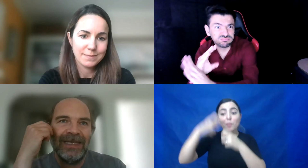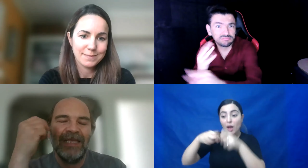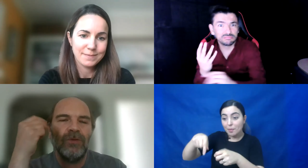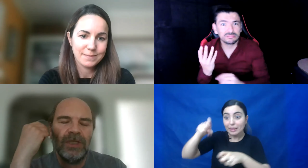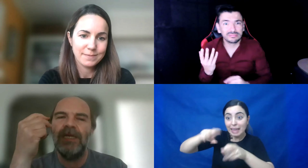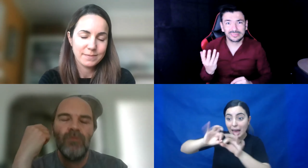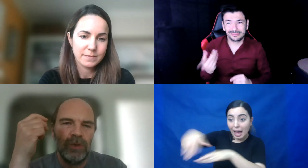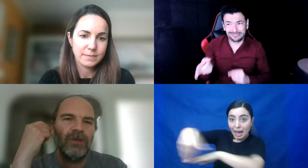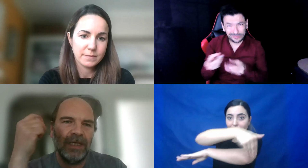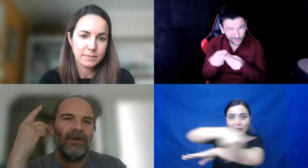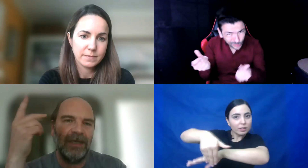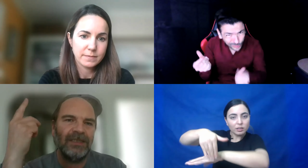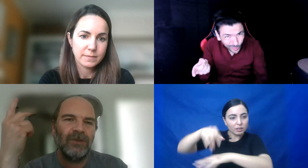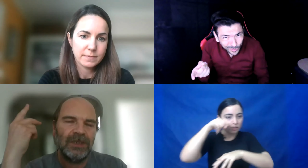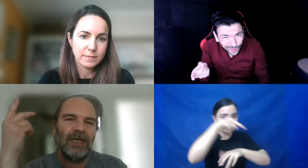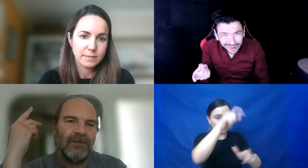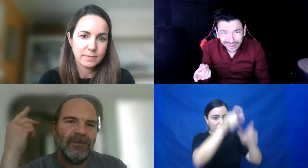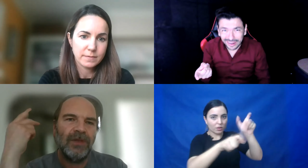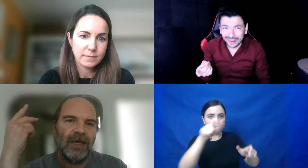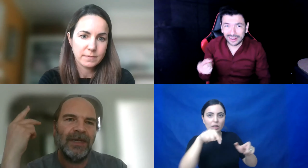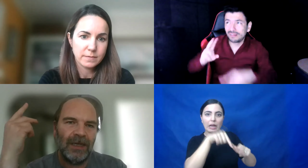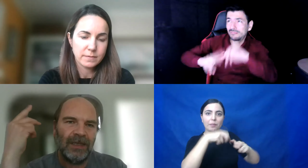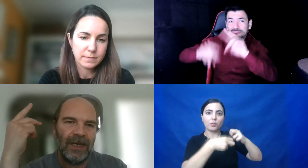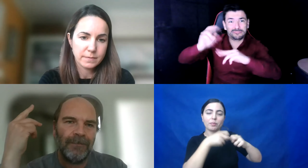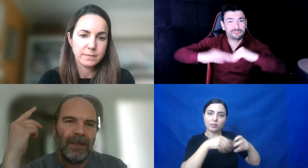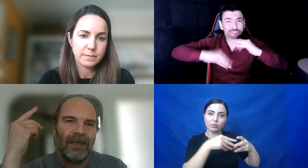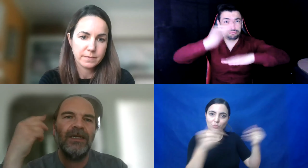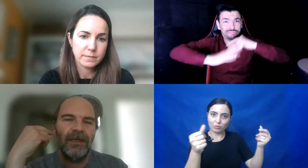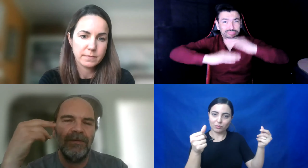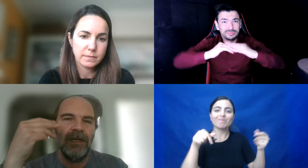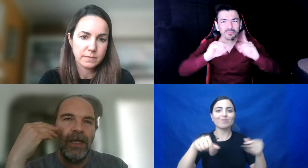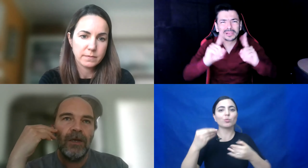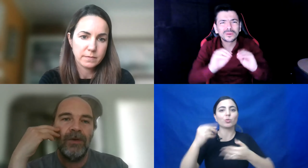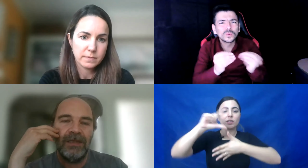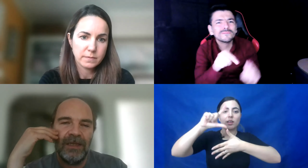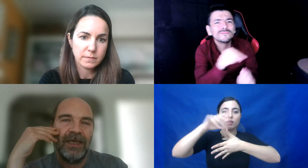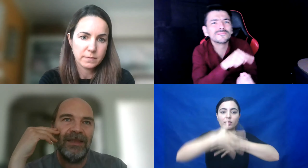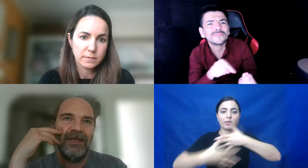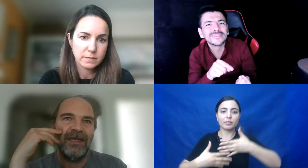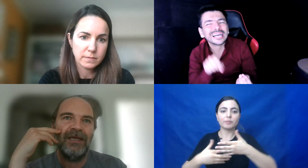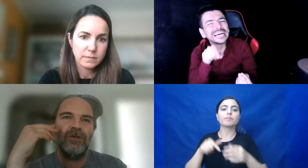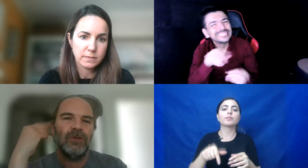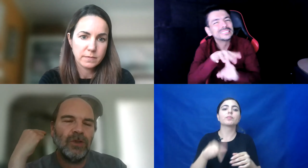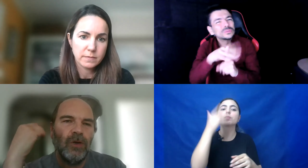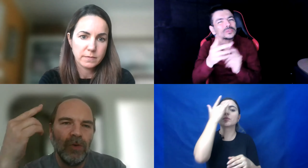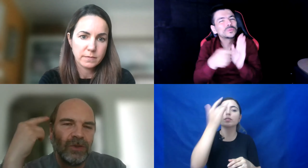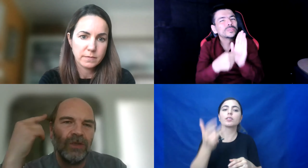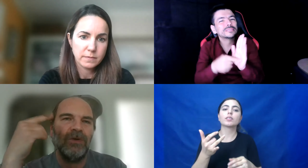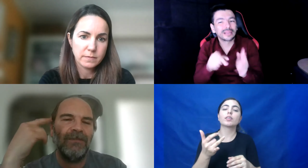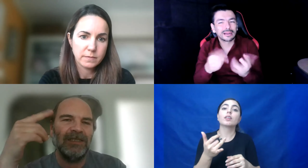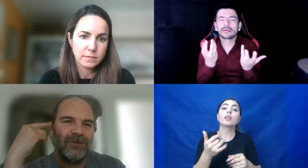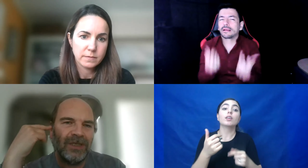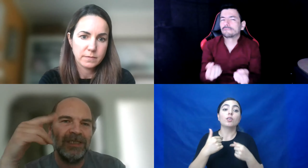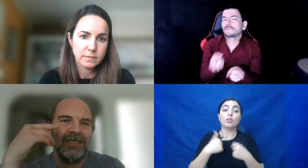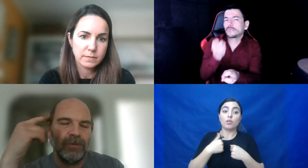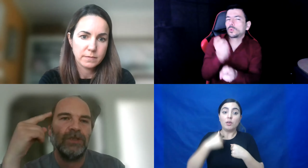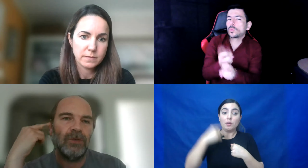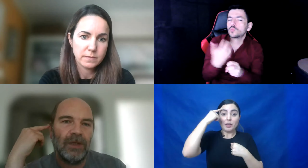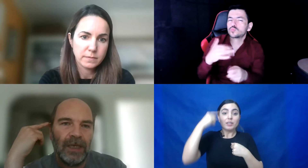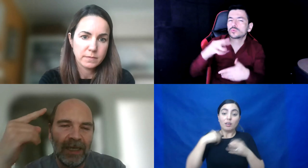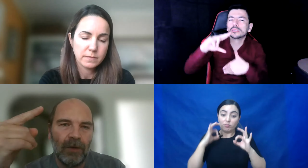problems in the region. It wasn't an infrastructure problem necessarily. So this has to do with what